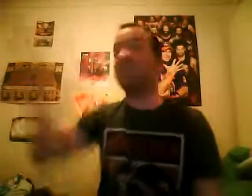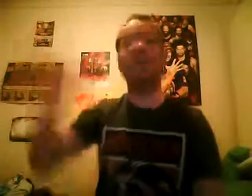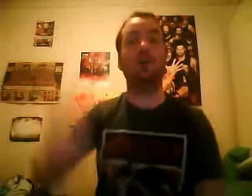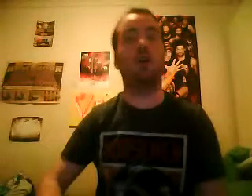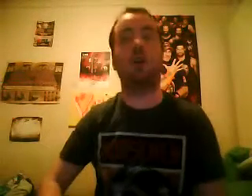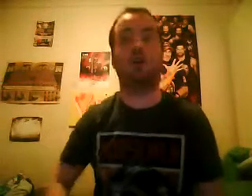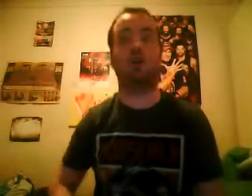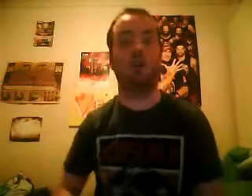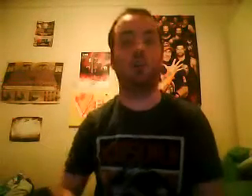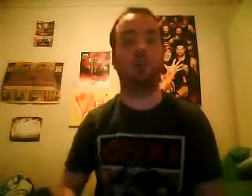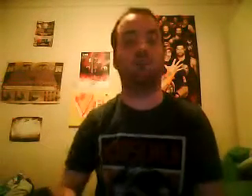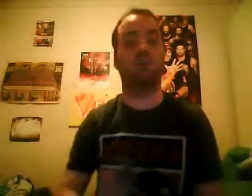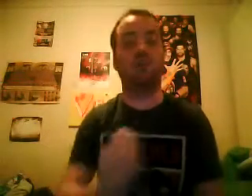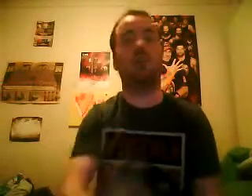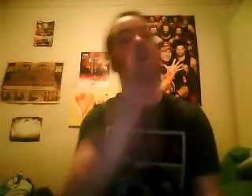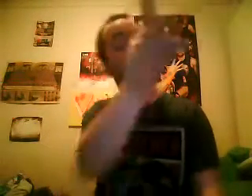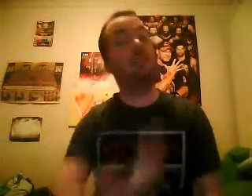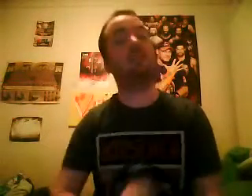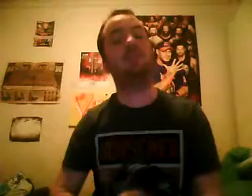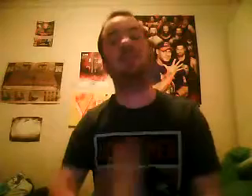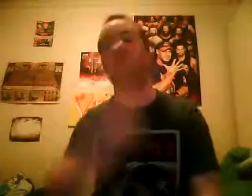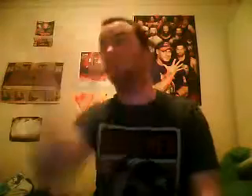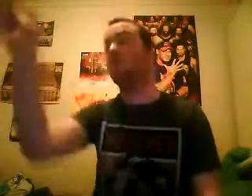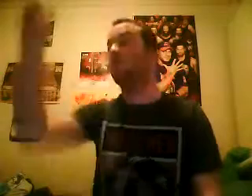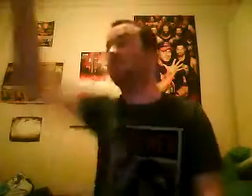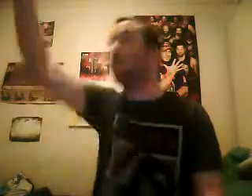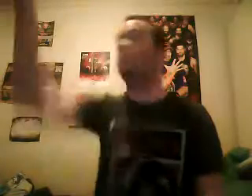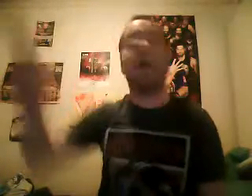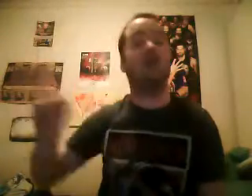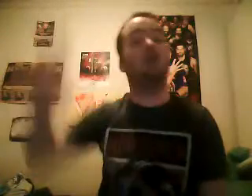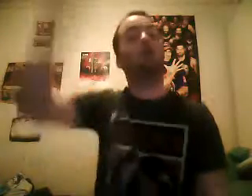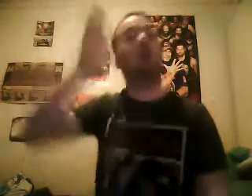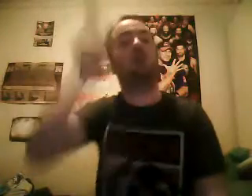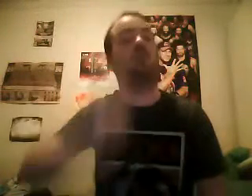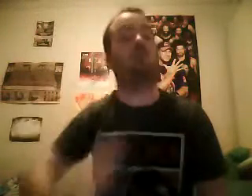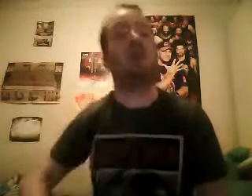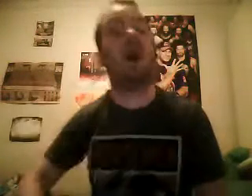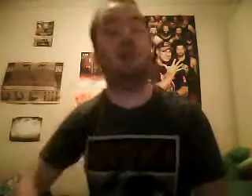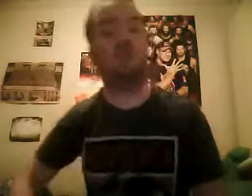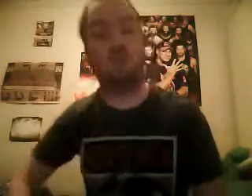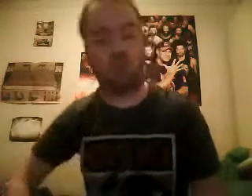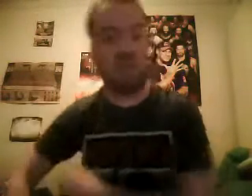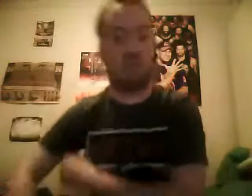Continue to call this championship a joke while I continue to derail your precious Hardcore